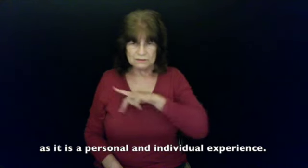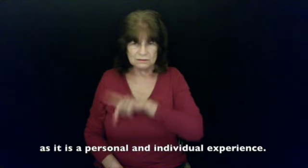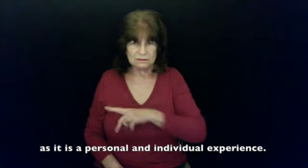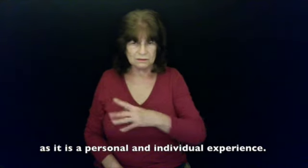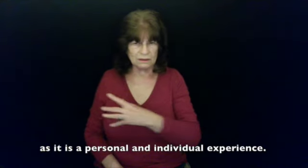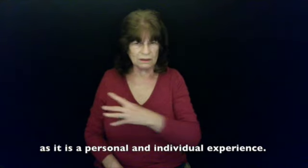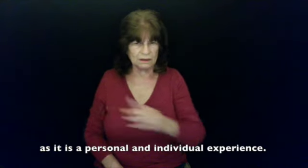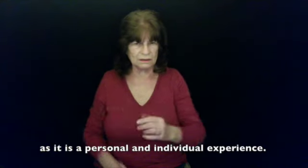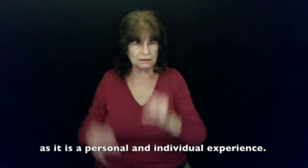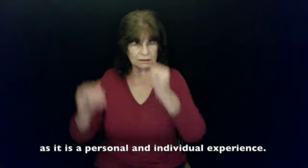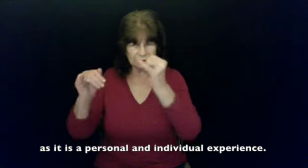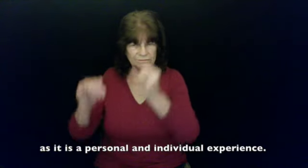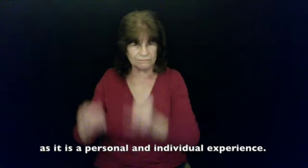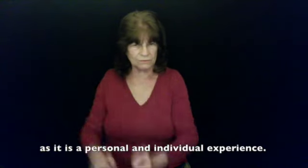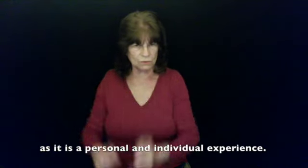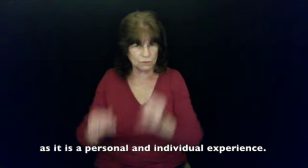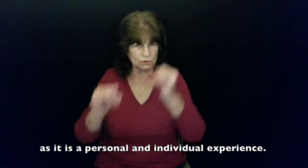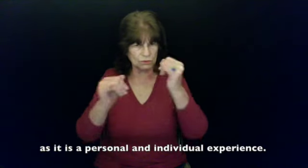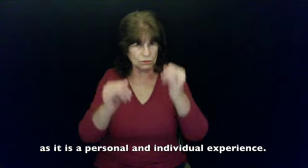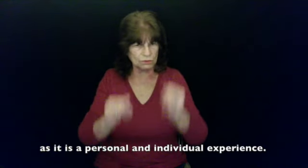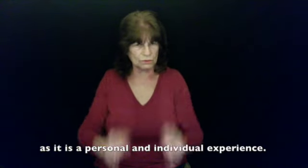As it is a personal and individual experience.